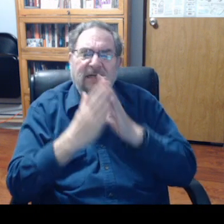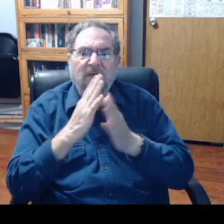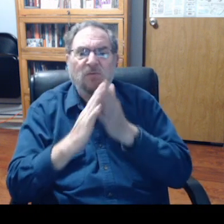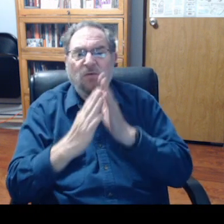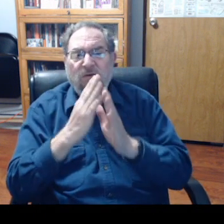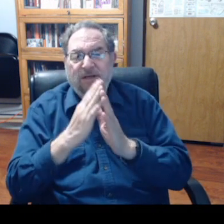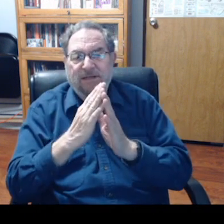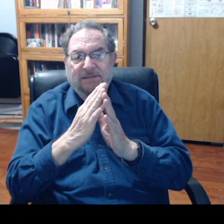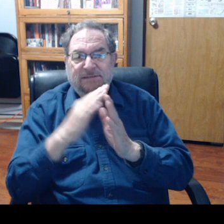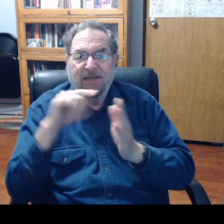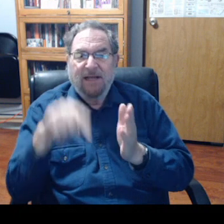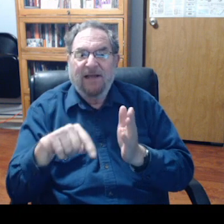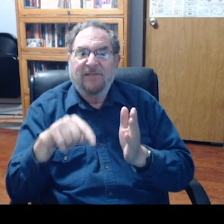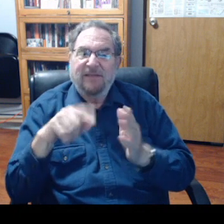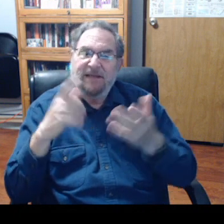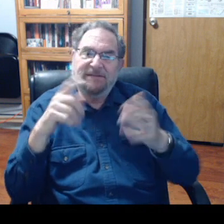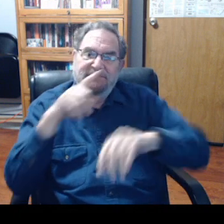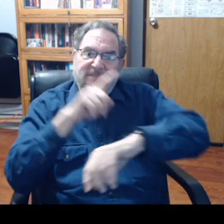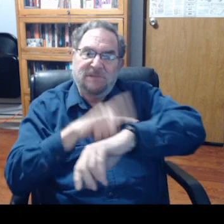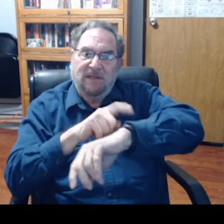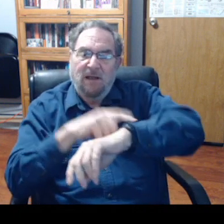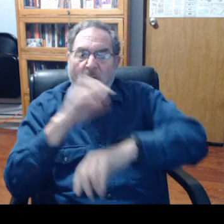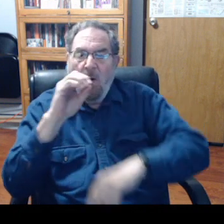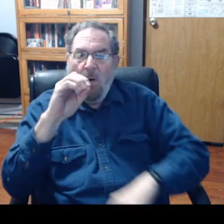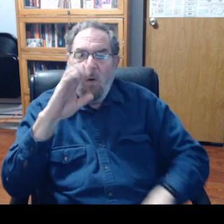Many communities, this